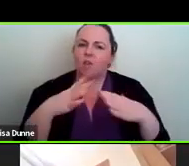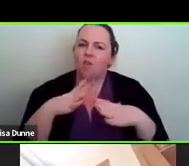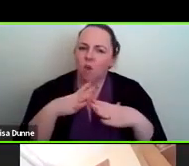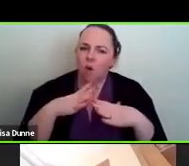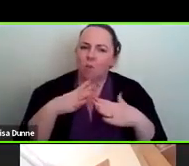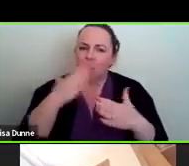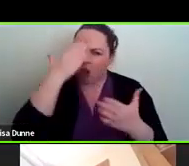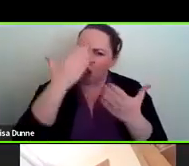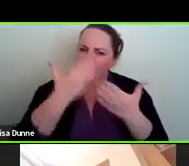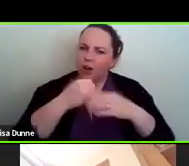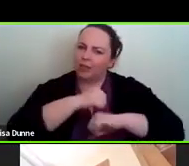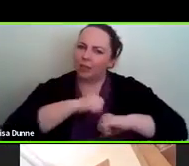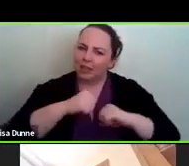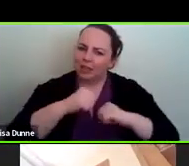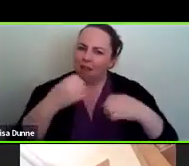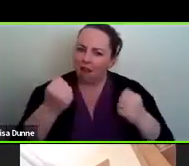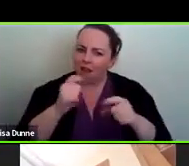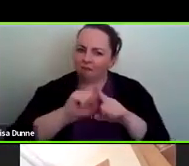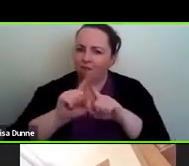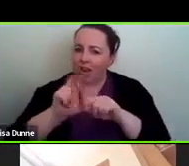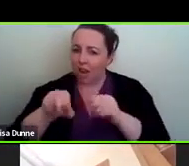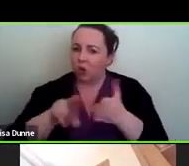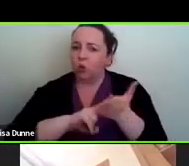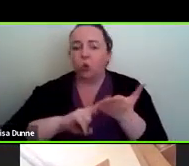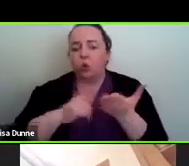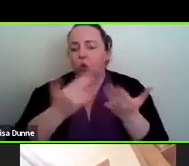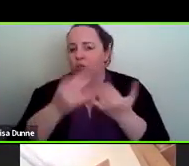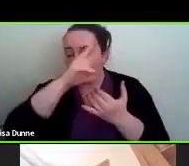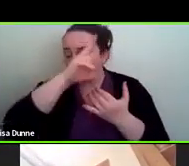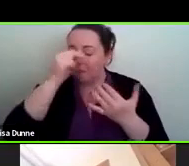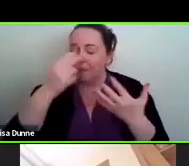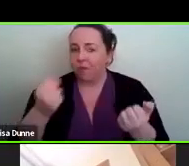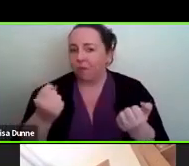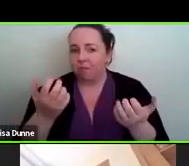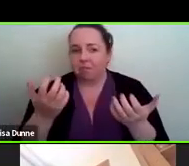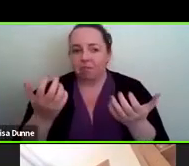learning spaces that could be used? For example,